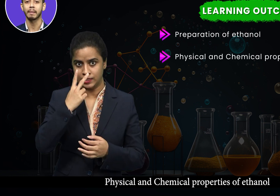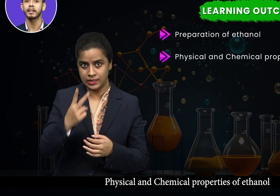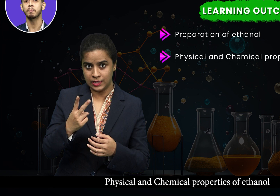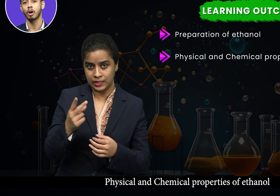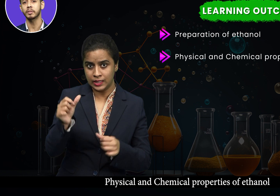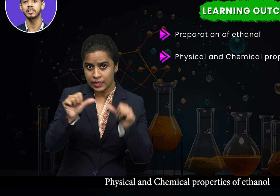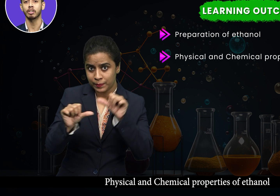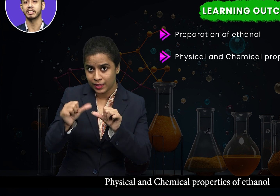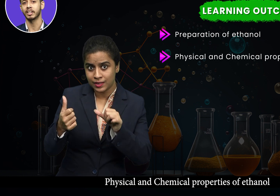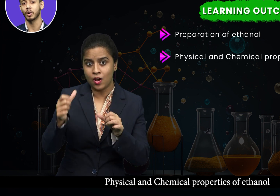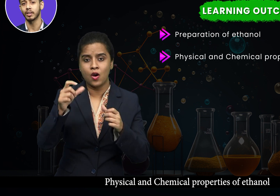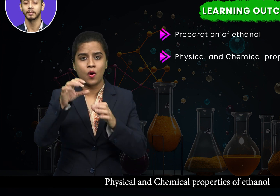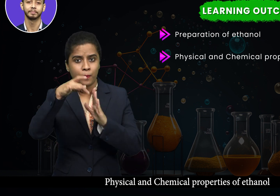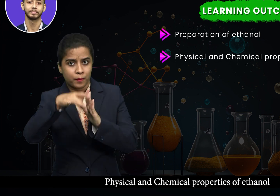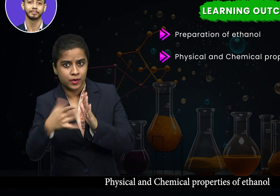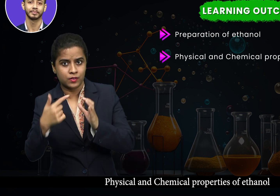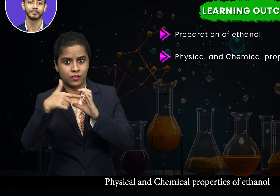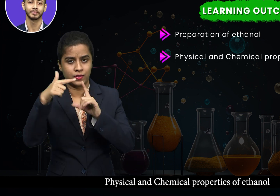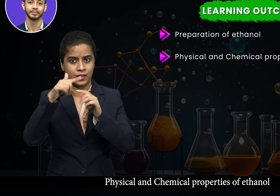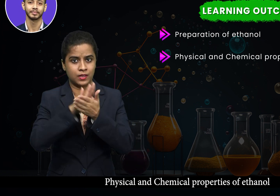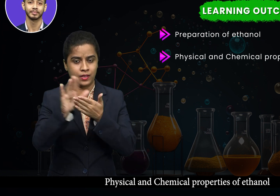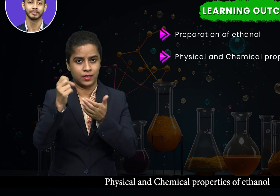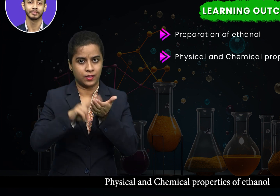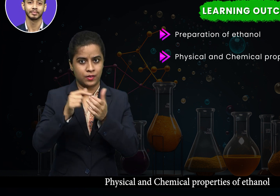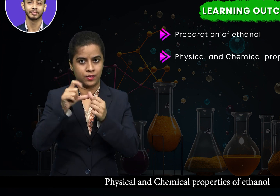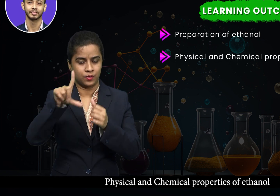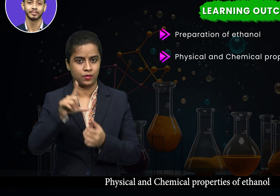physical and chemical properties of ethanol,